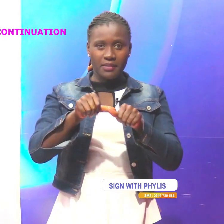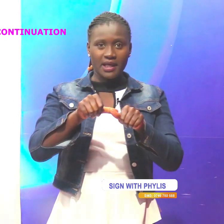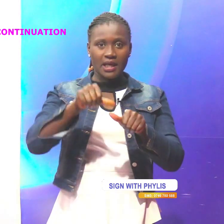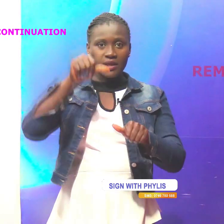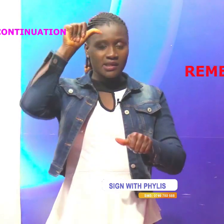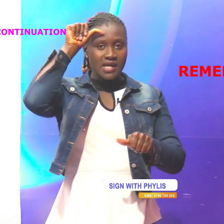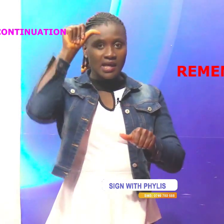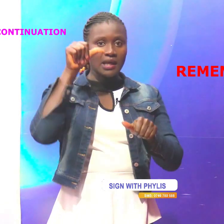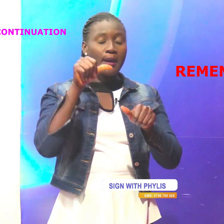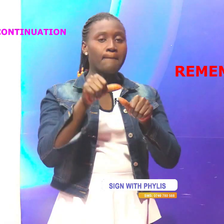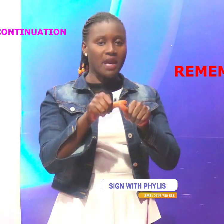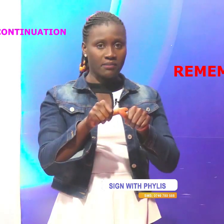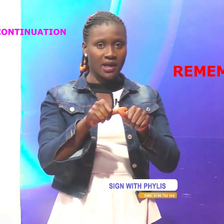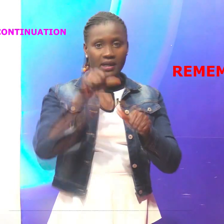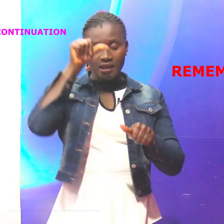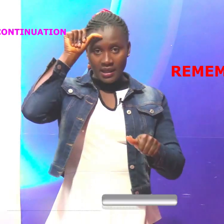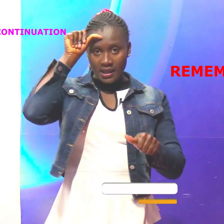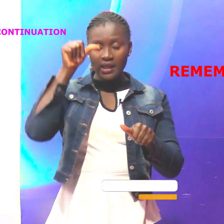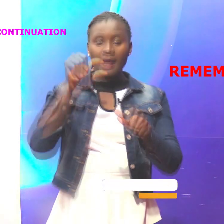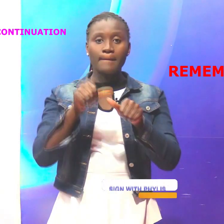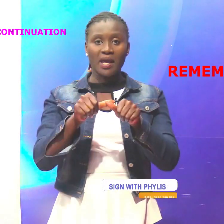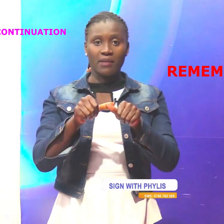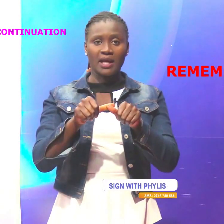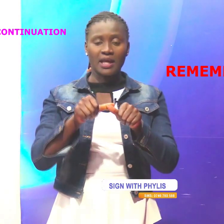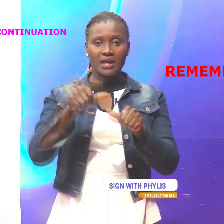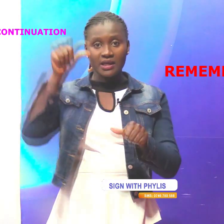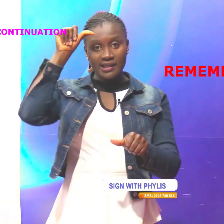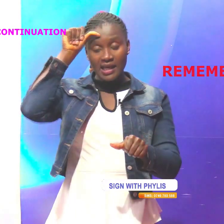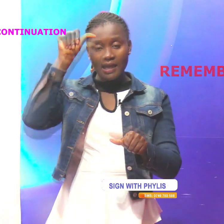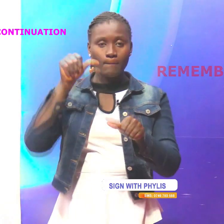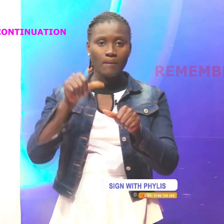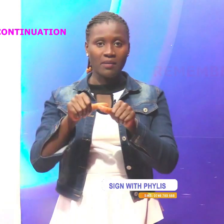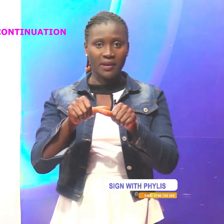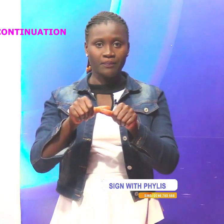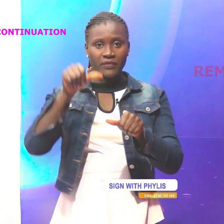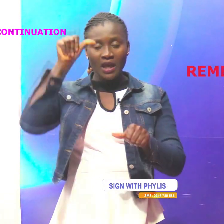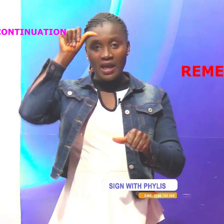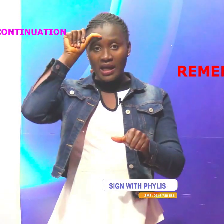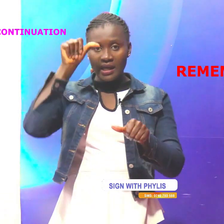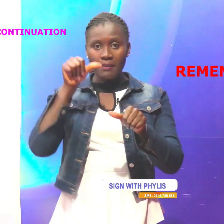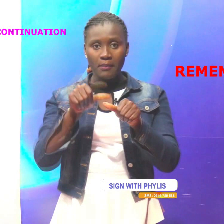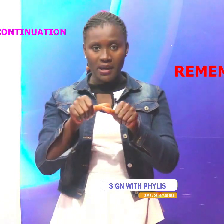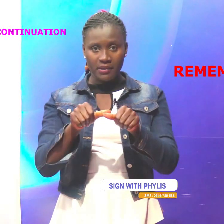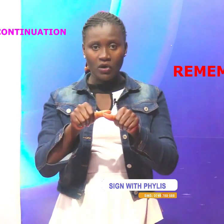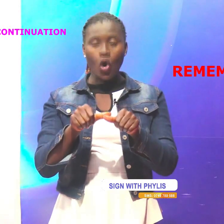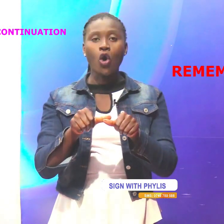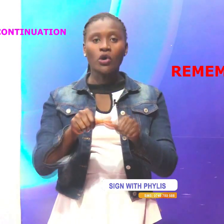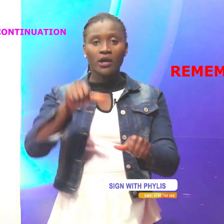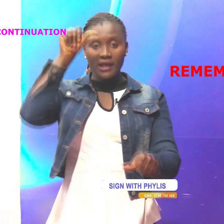this, remember, remember, like this, remember, remember, or